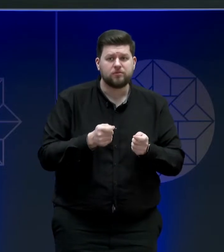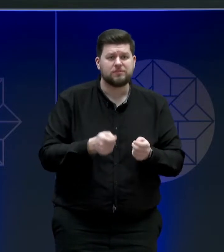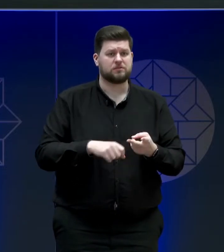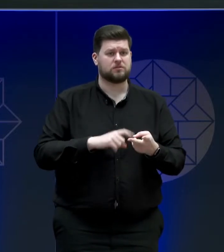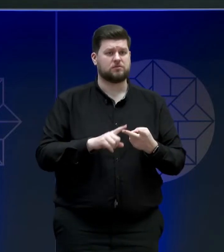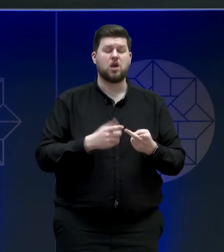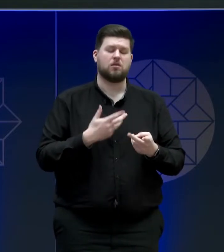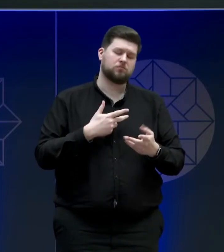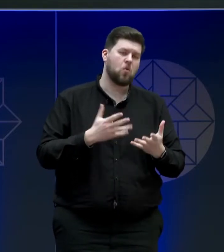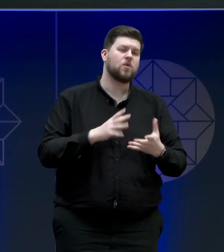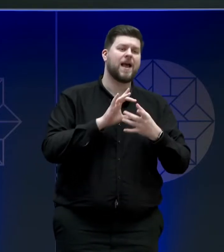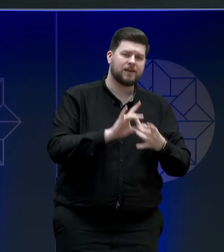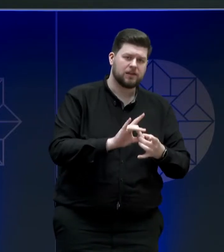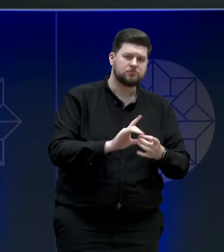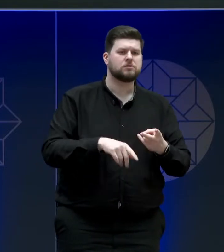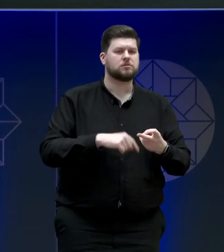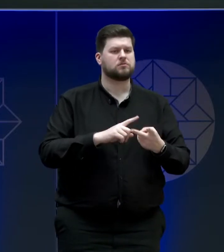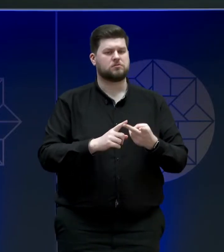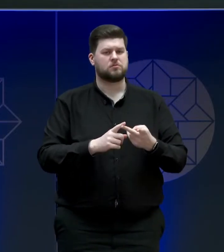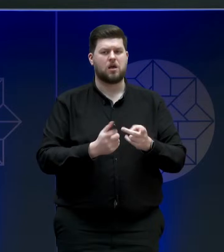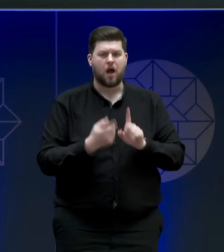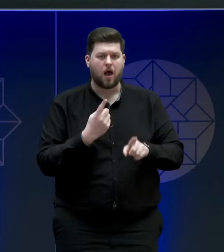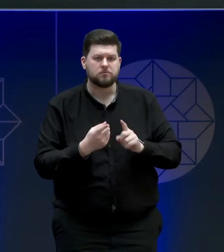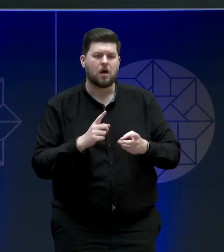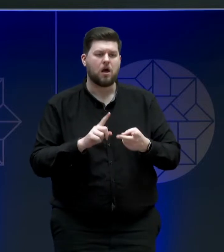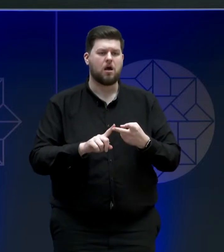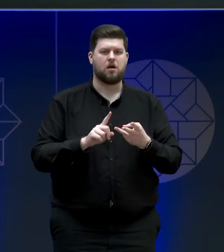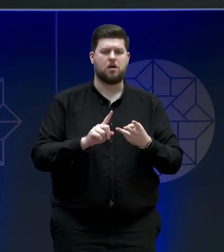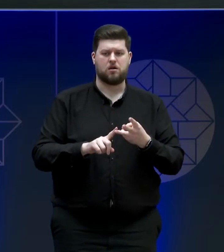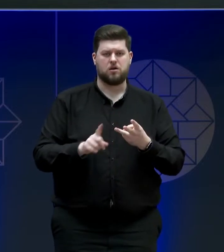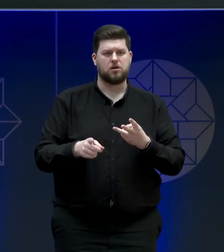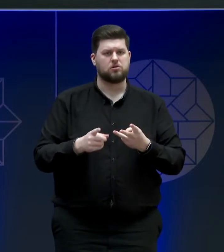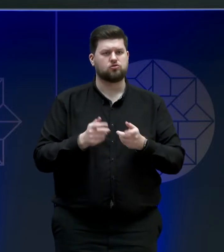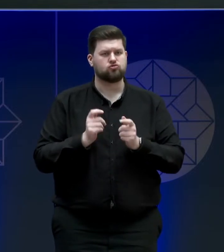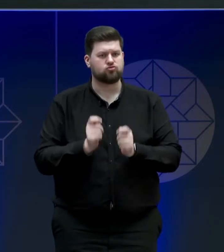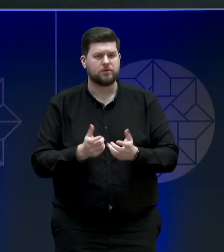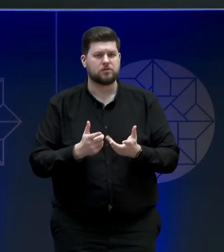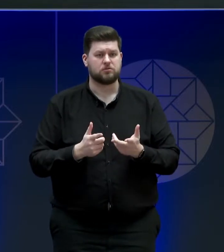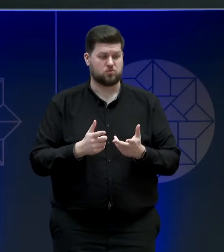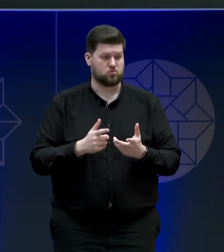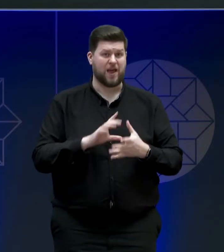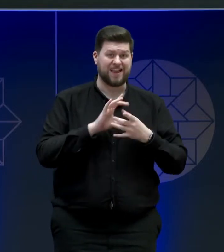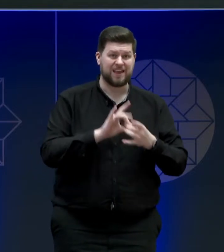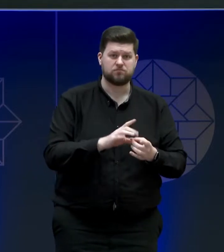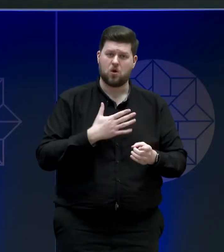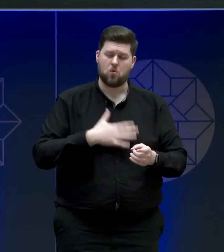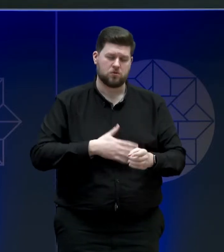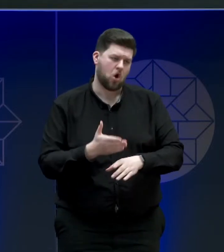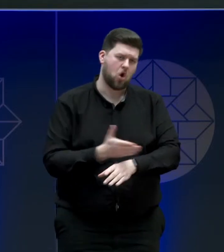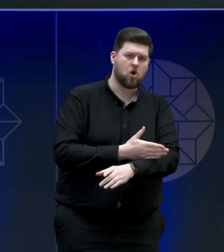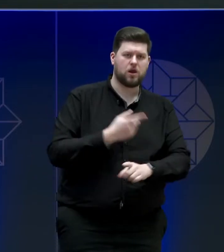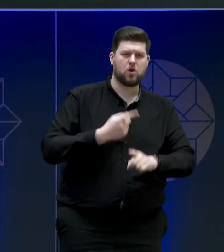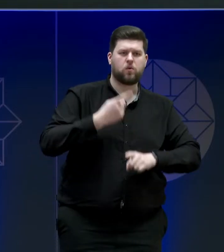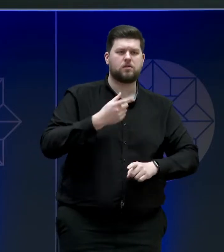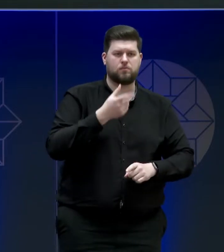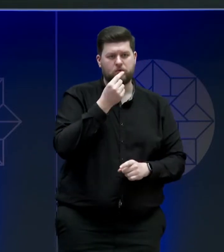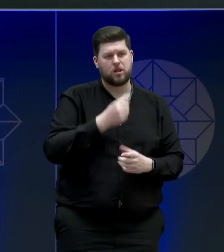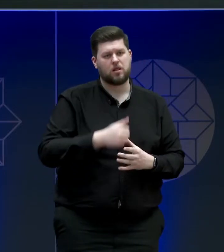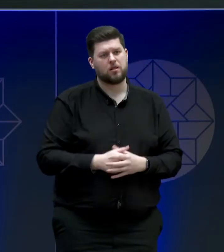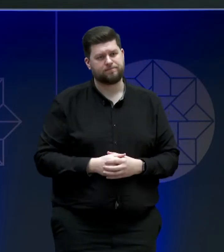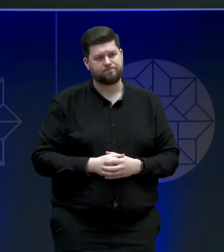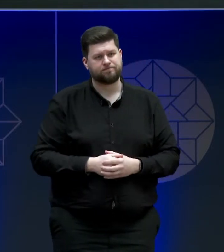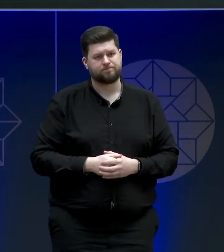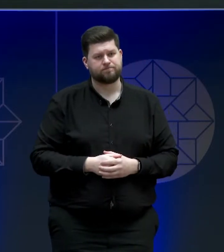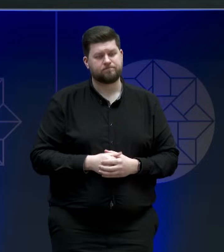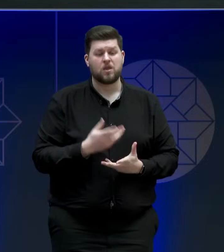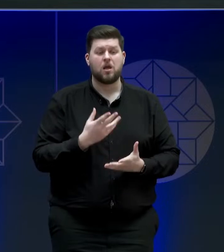answers and treatment. And we've got to make sure they get the engagement as early and as swiftly as possible. The last of